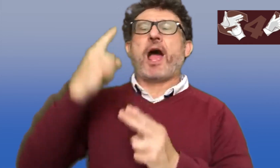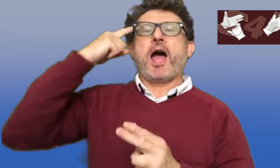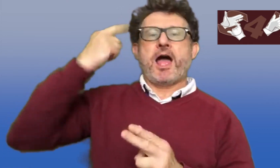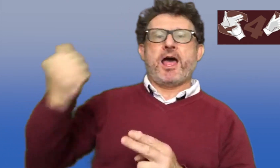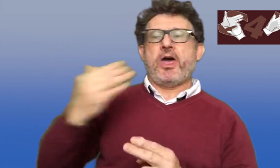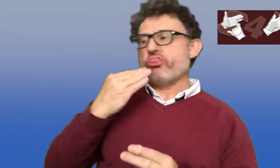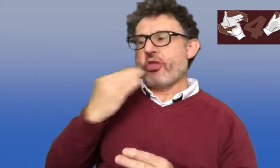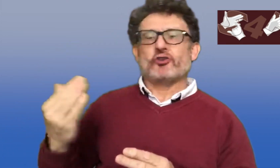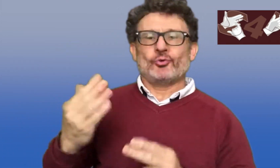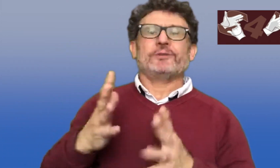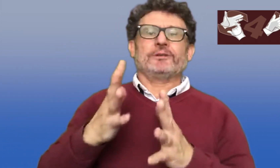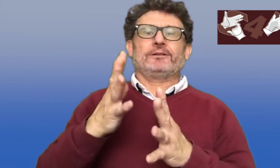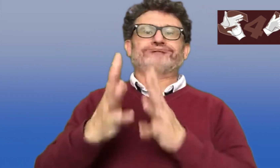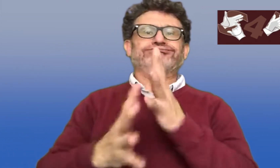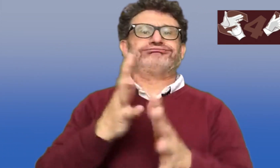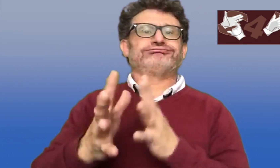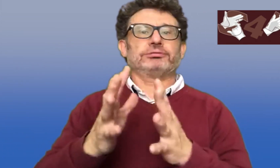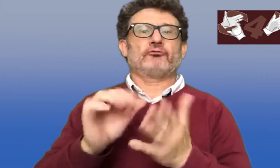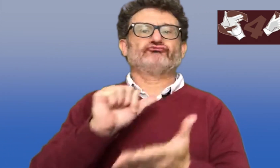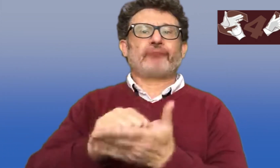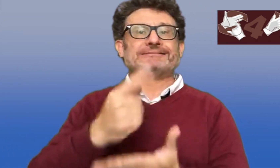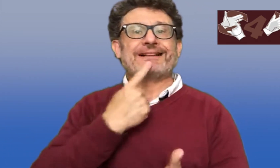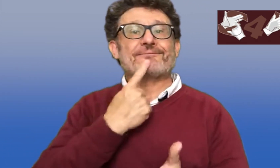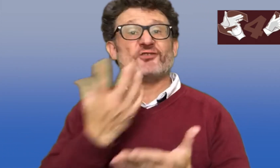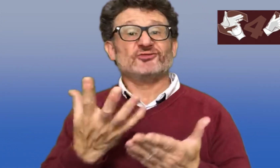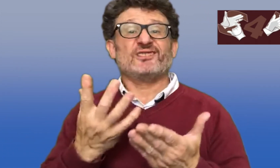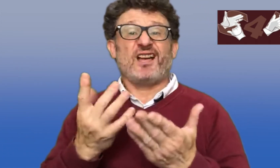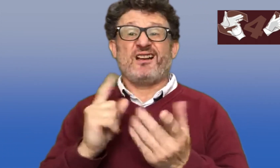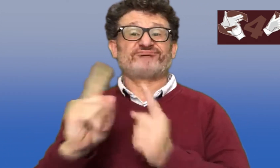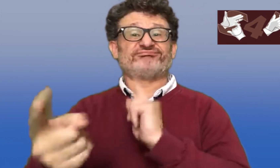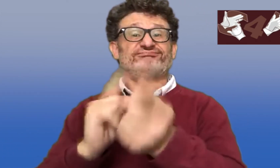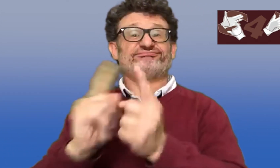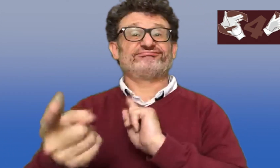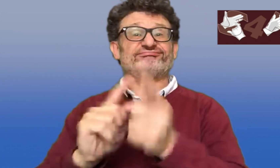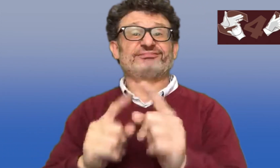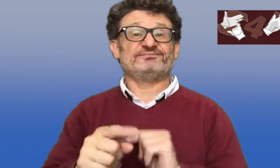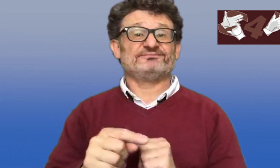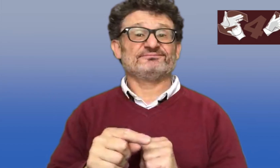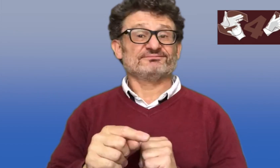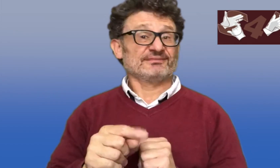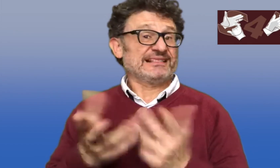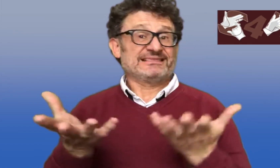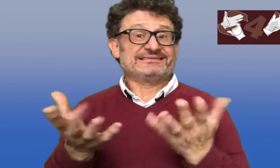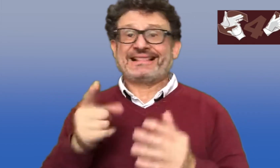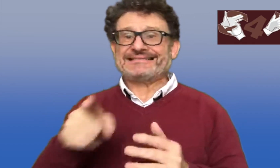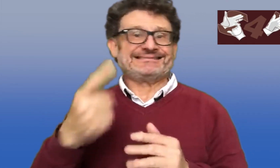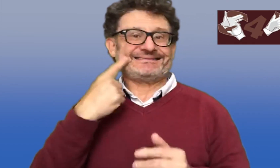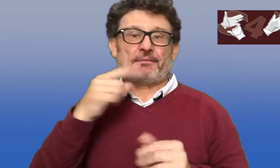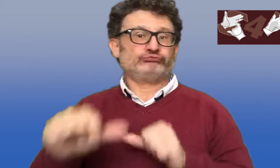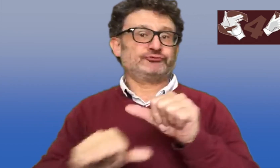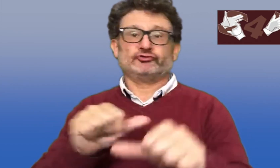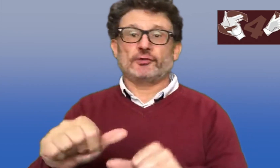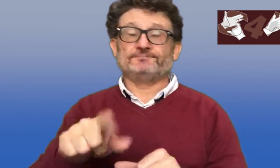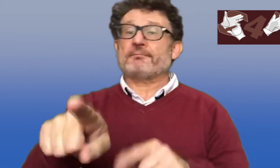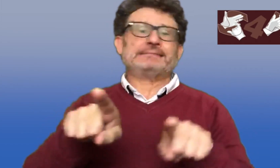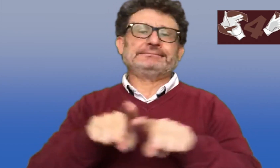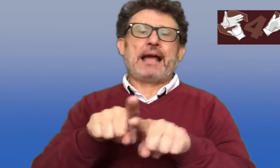they need to support their interpretation into sign language and vice versa. That will just support the process. So a very